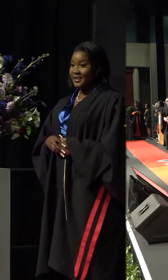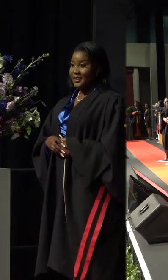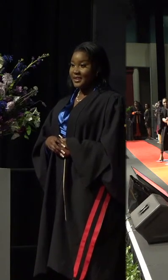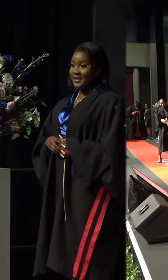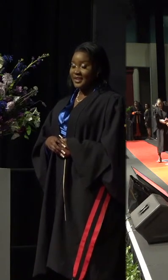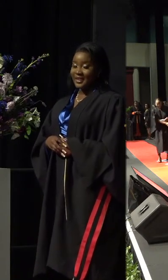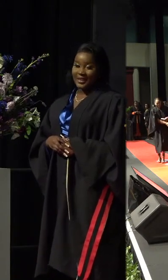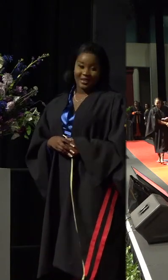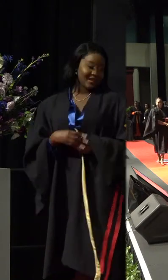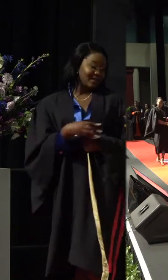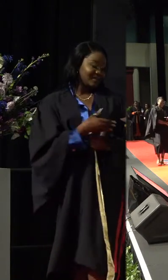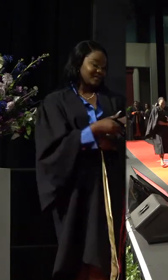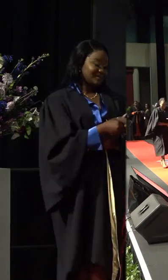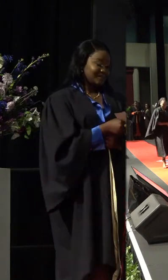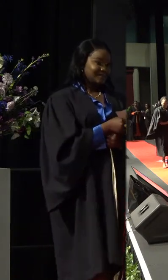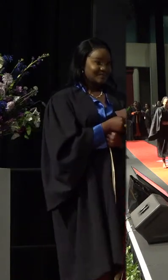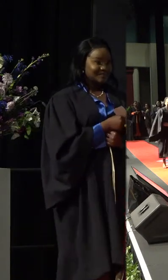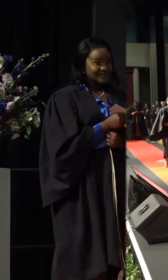Phiwokuhle Mthembu.